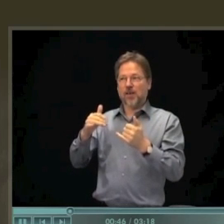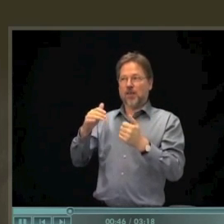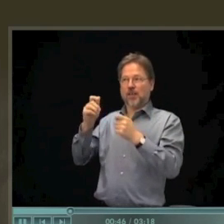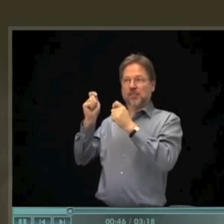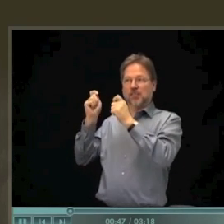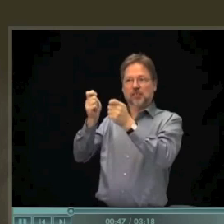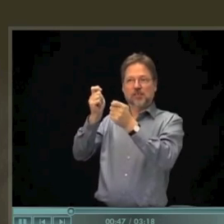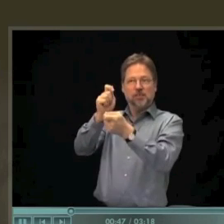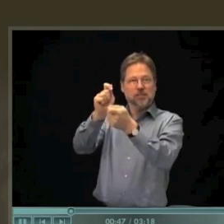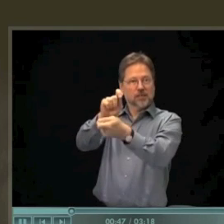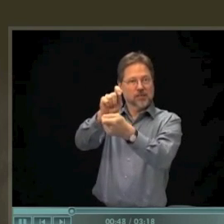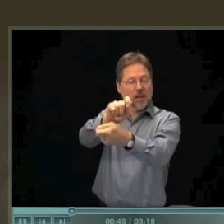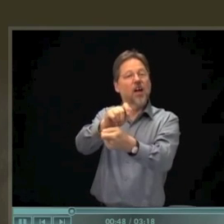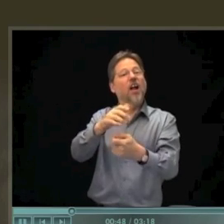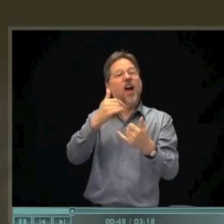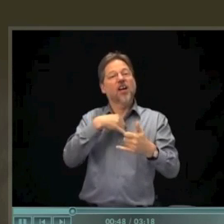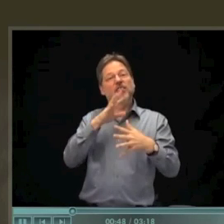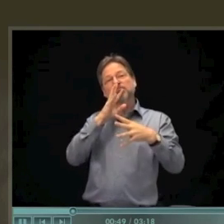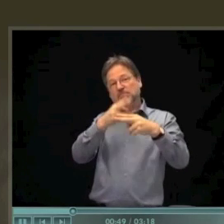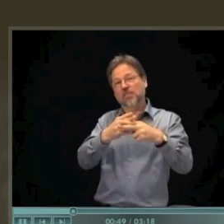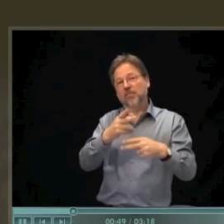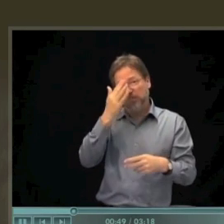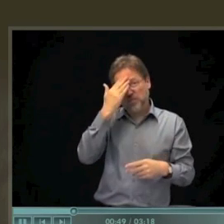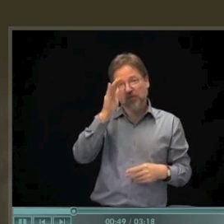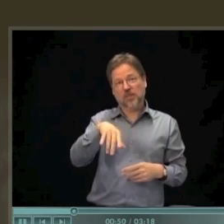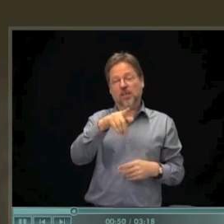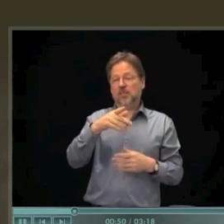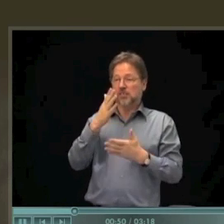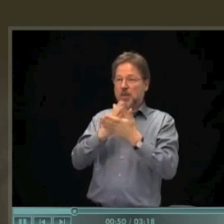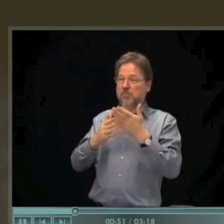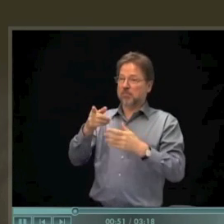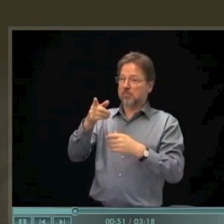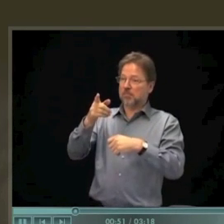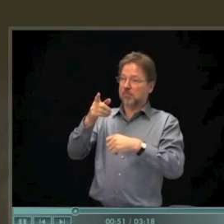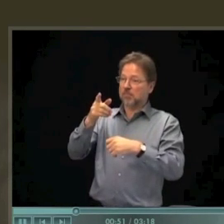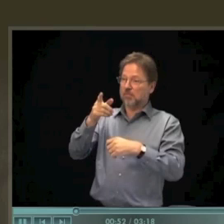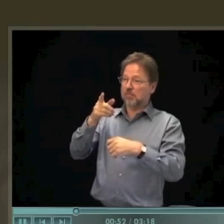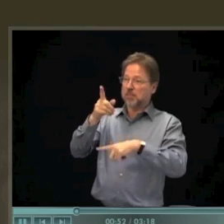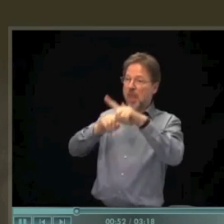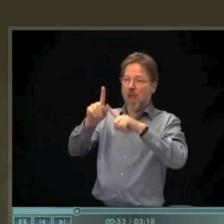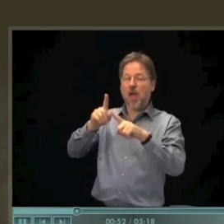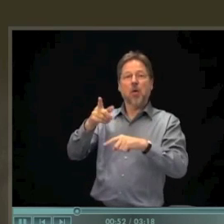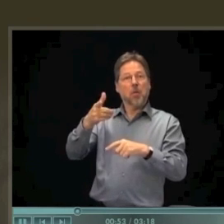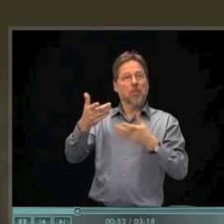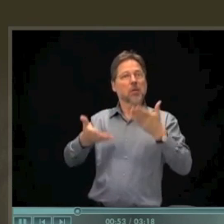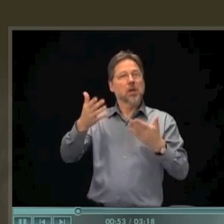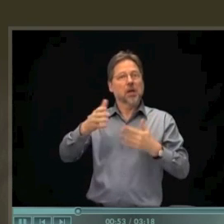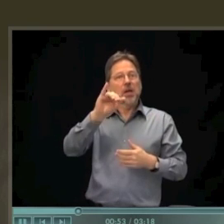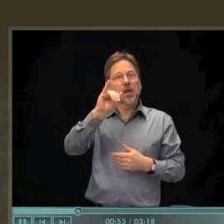folk etymologies from other periods and seeing how they've evolved over time.